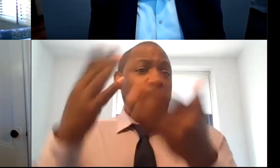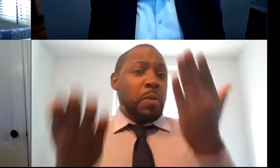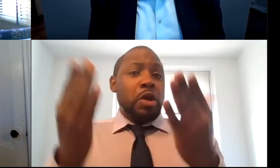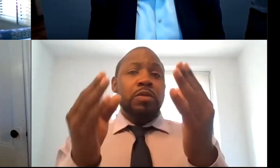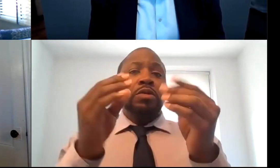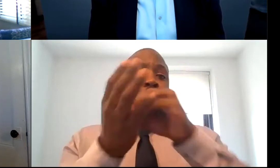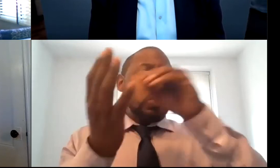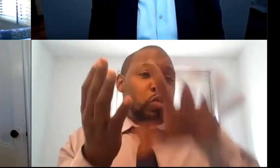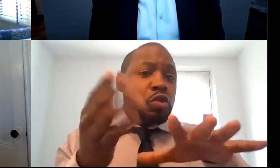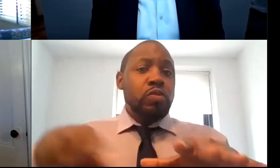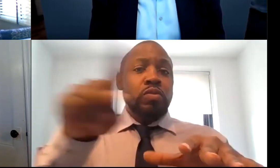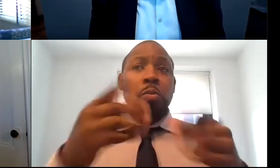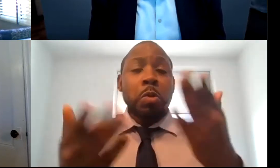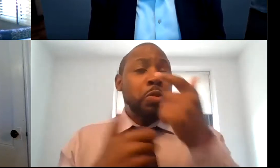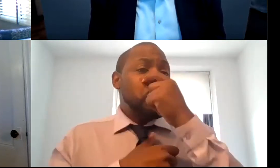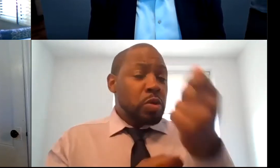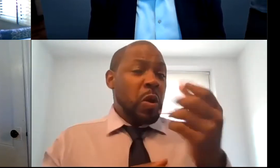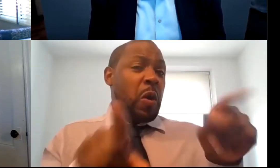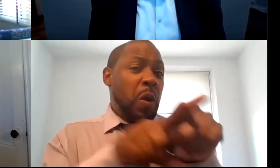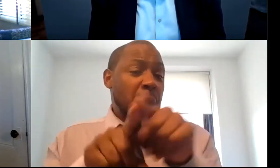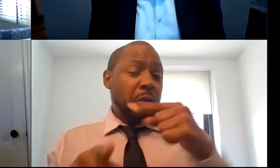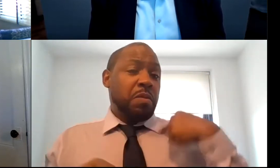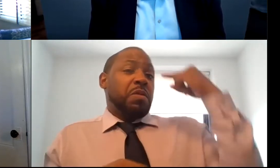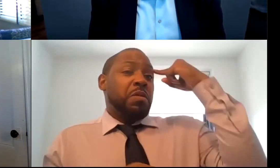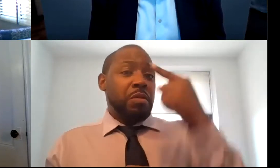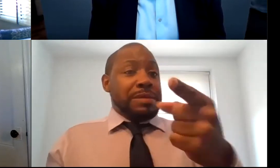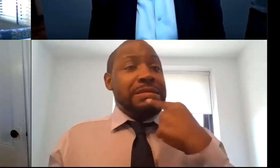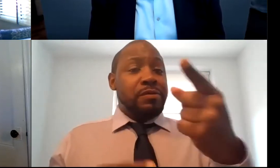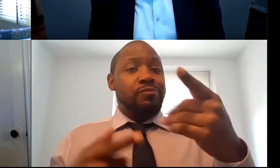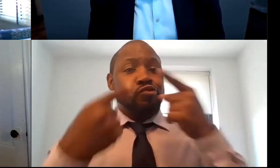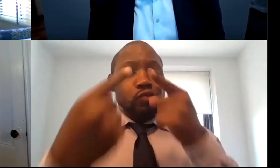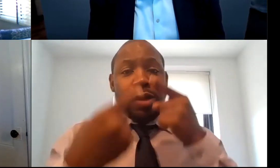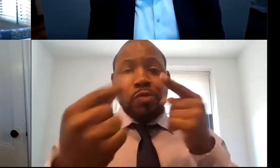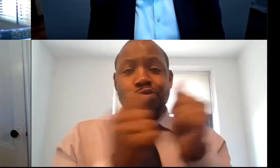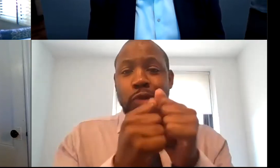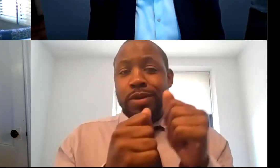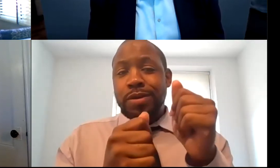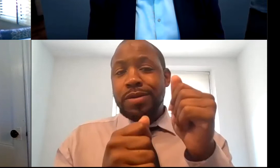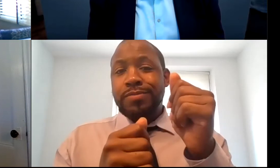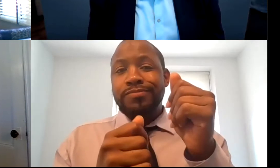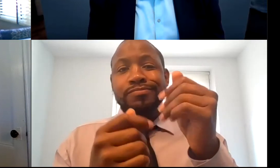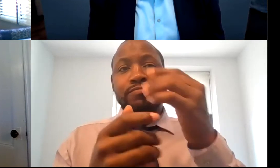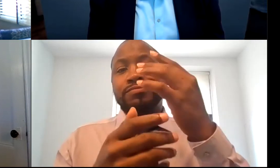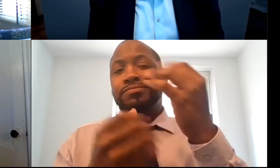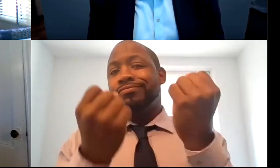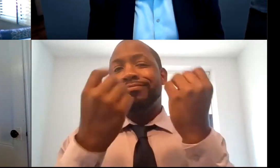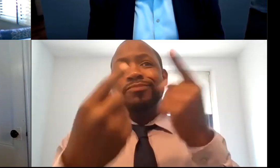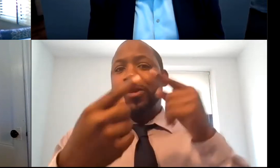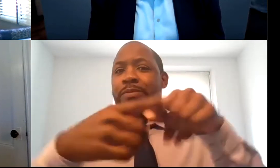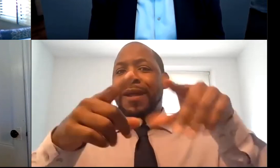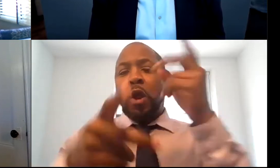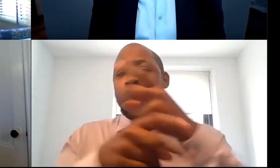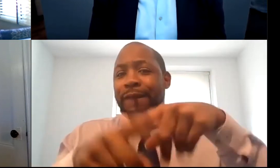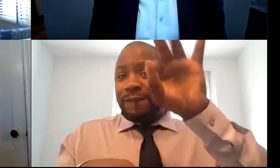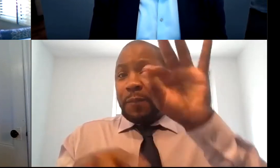at Perspectives, and maybe some of the students who are at Rhode Island College or others that work at Rhode Island College may be interested in those